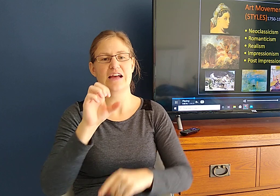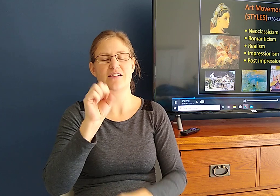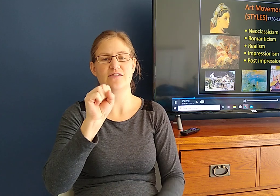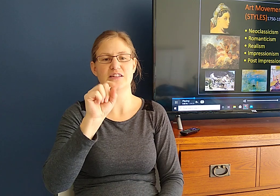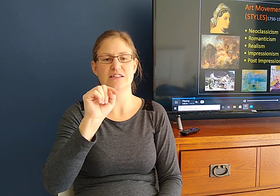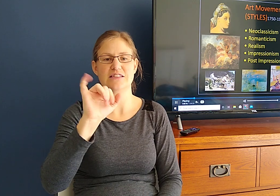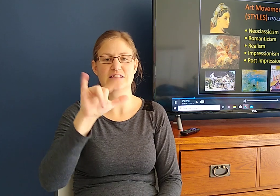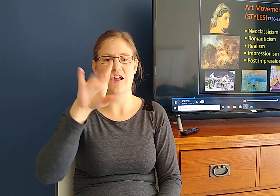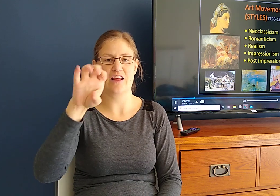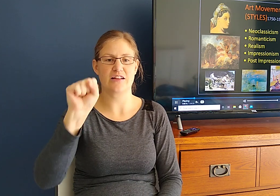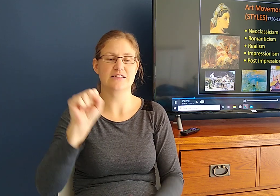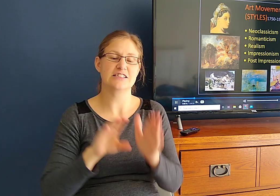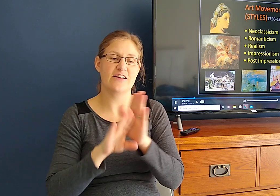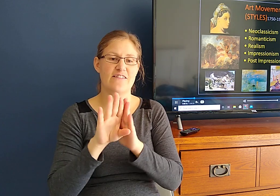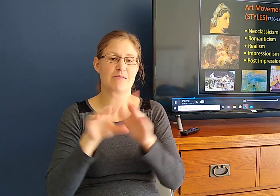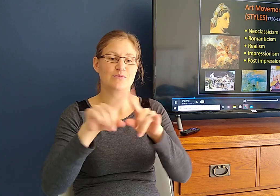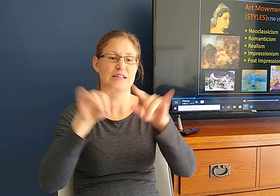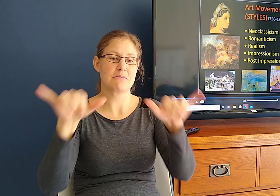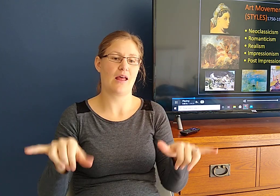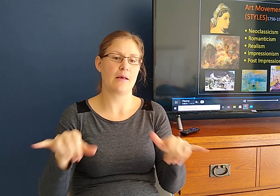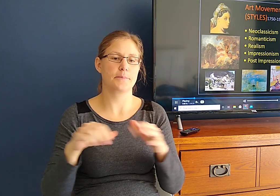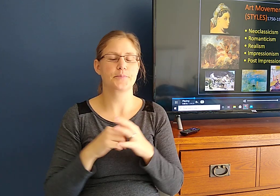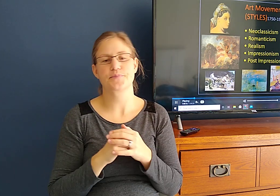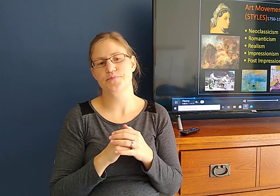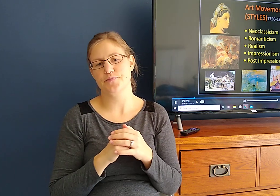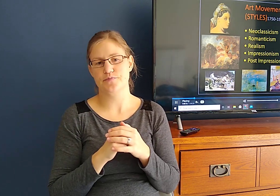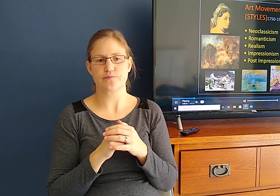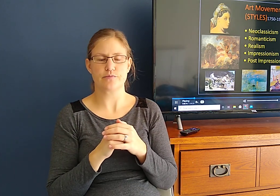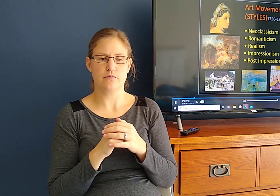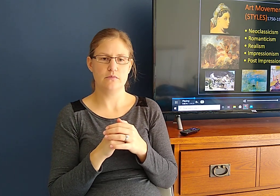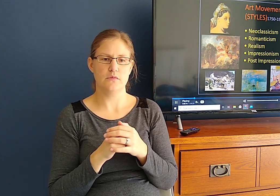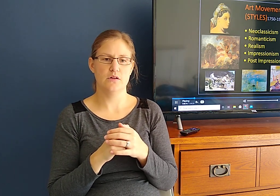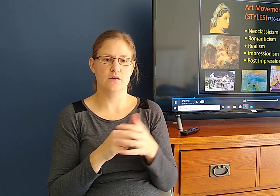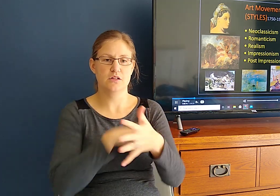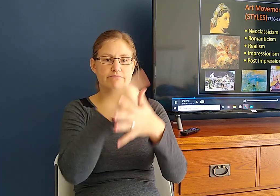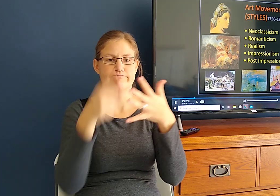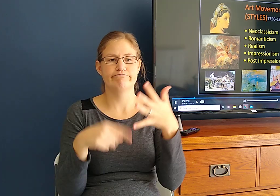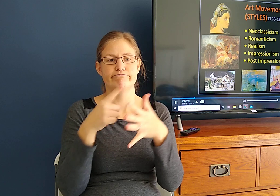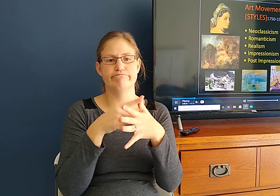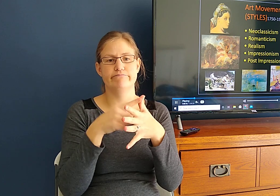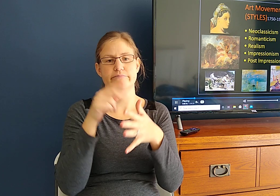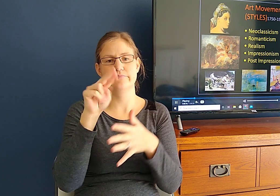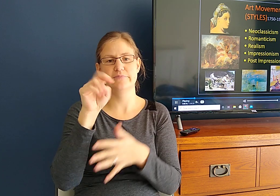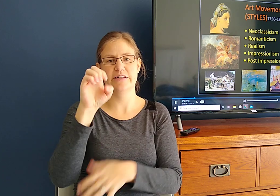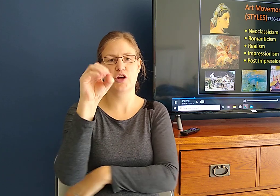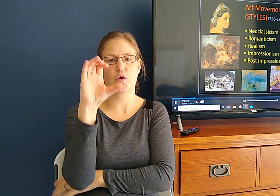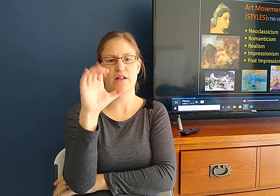developed simultaneously. Those styles were neoclassicism,